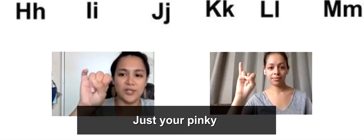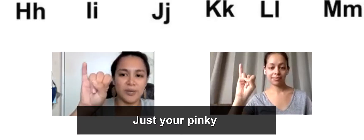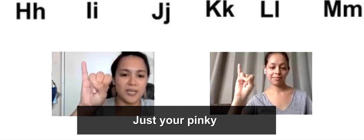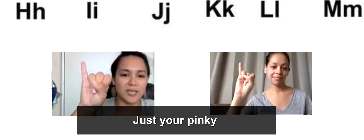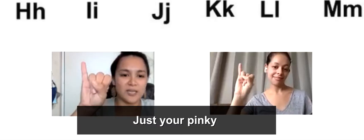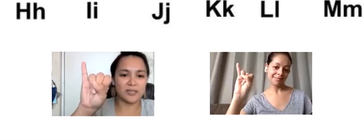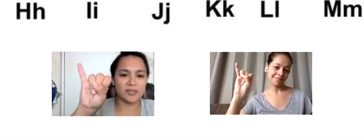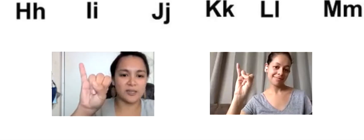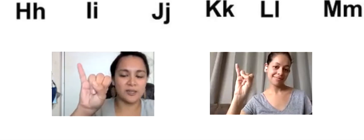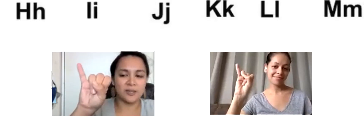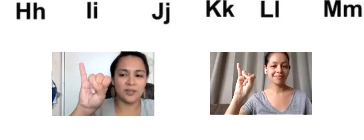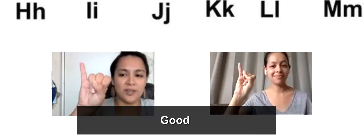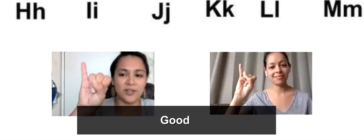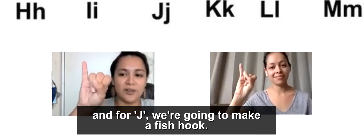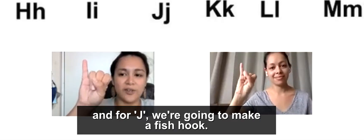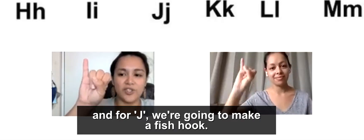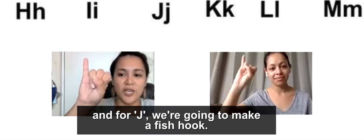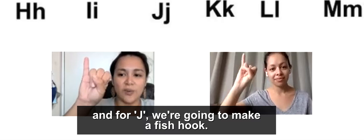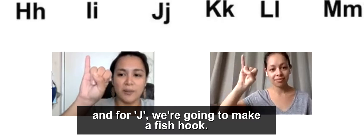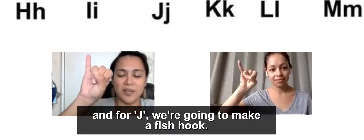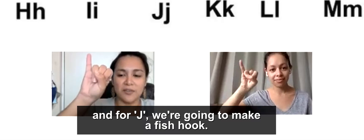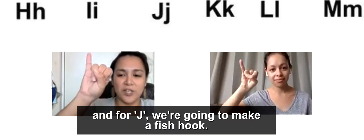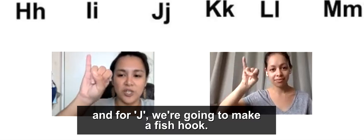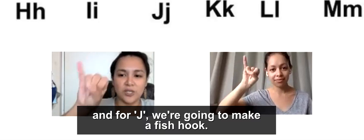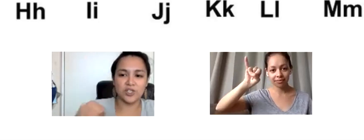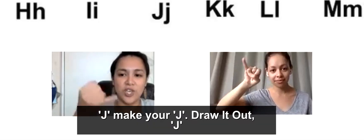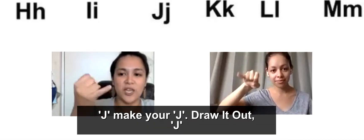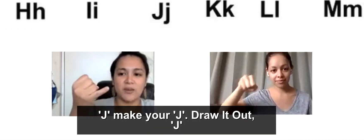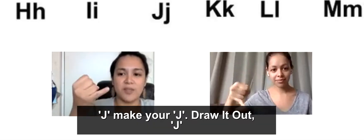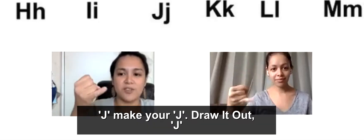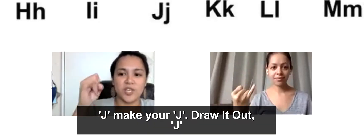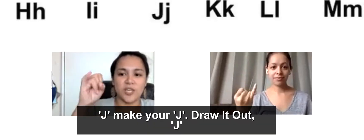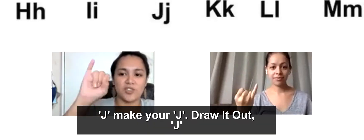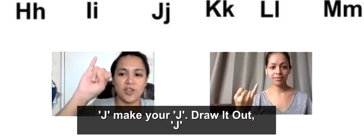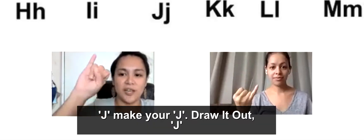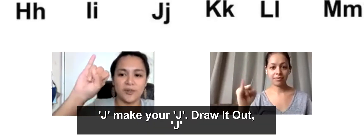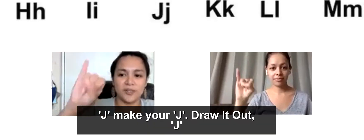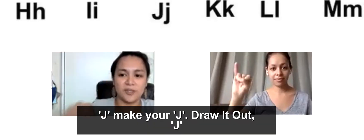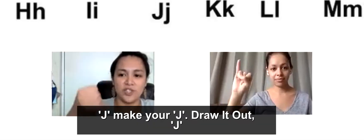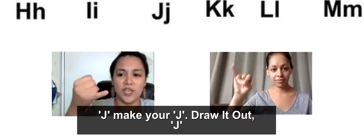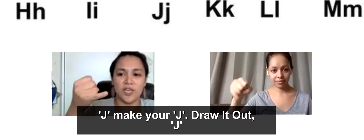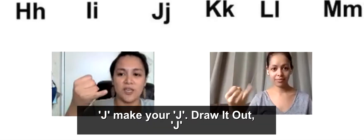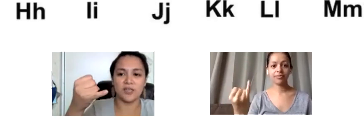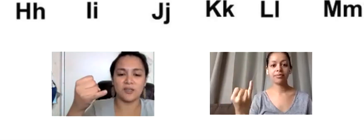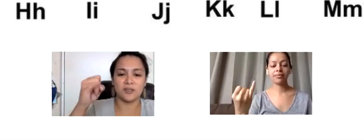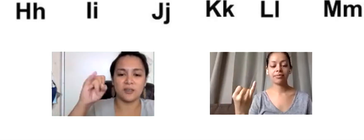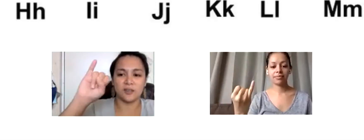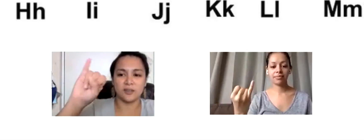just your pinky. Good. And for J, we're going to make a fish hook. J, make your J, draw it out.